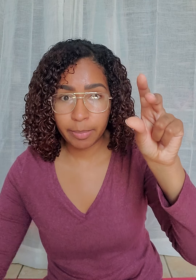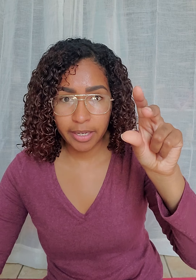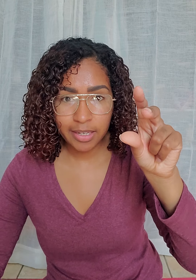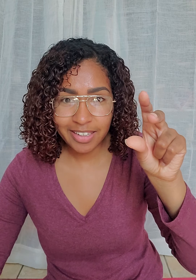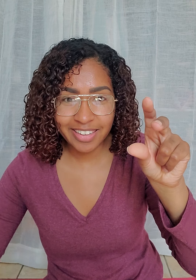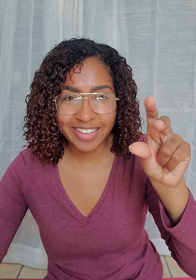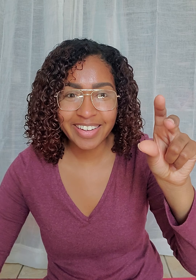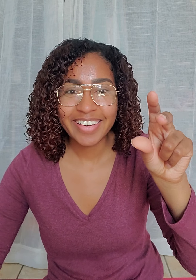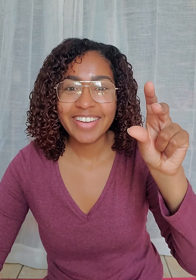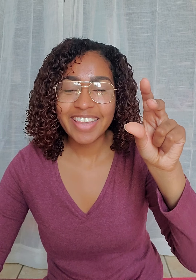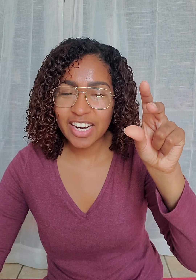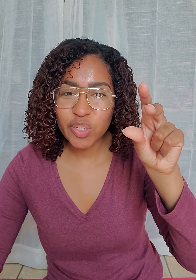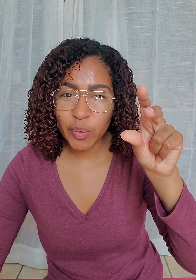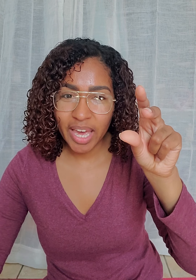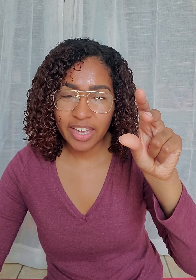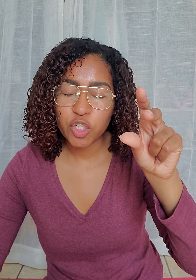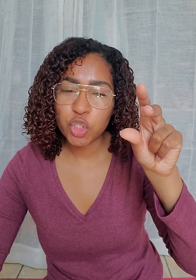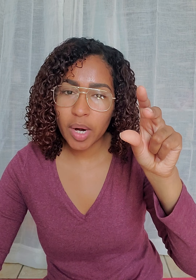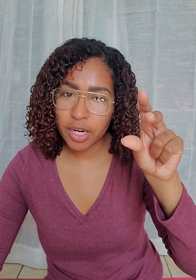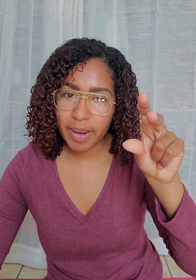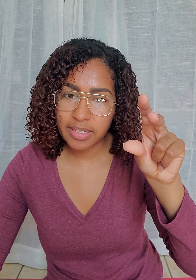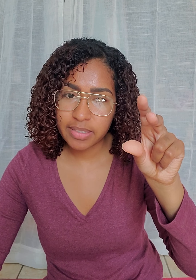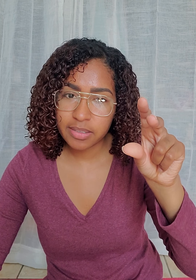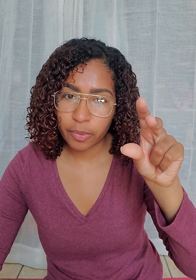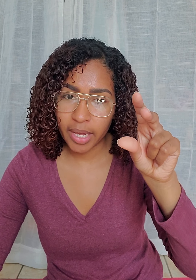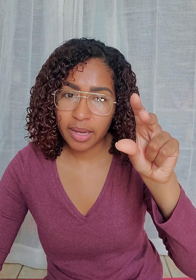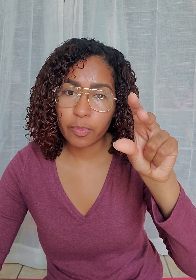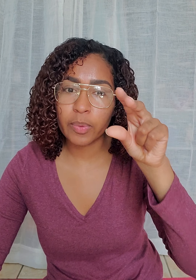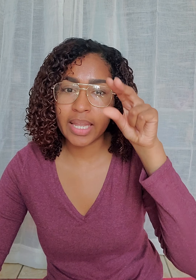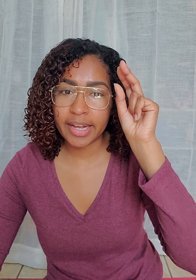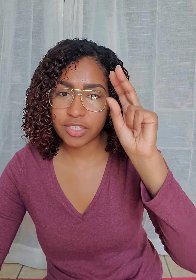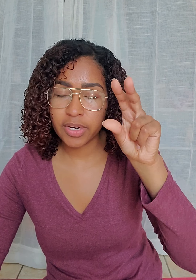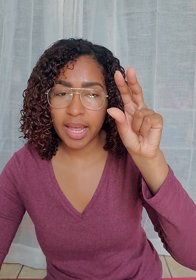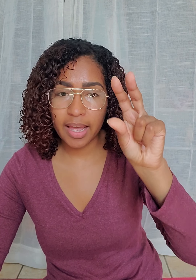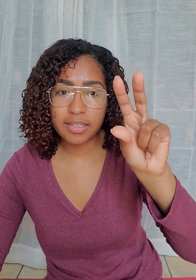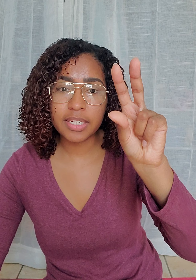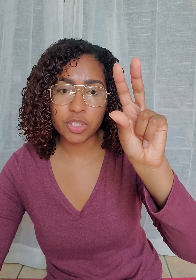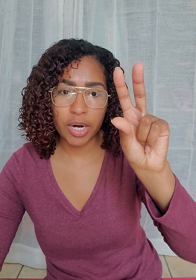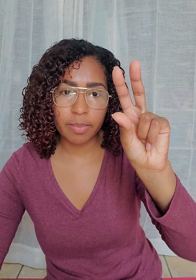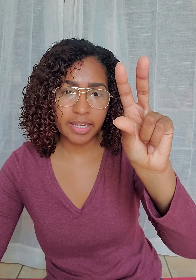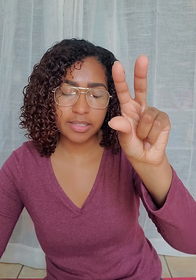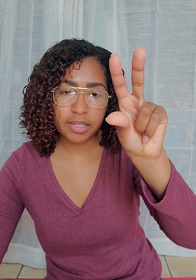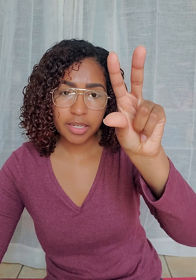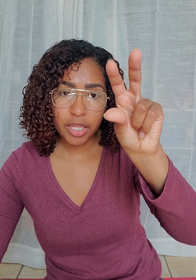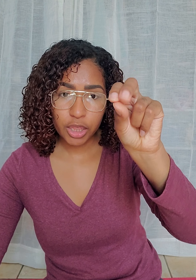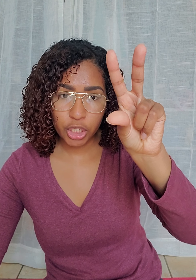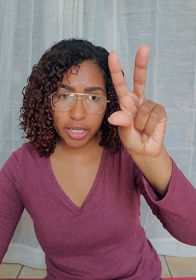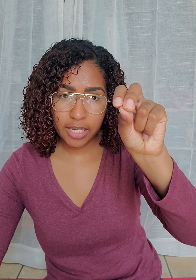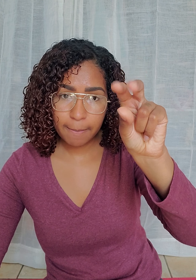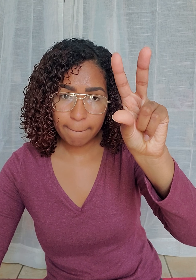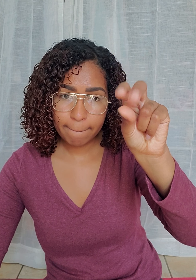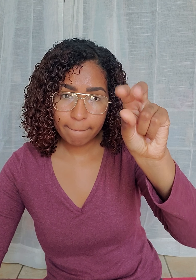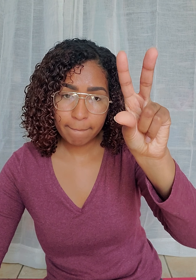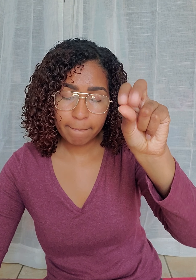anybody, that is okay. Try your best, okay? Relax your hand and try your best. 30.